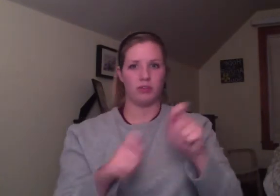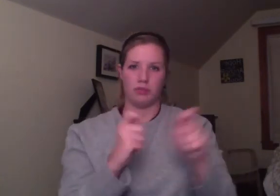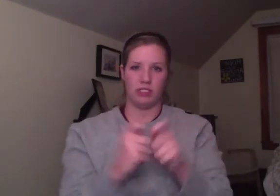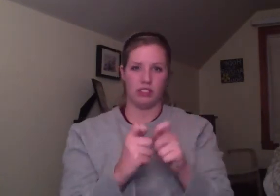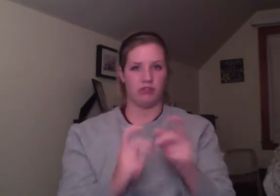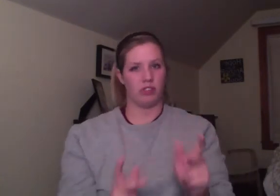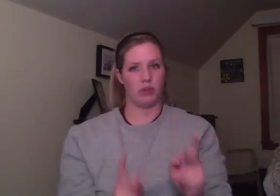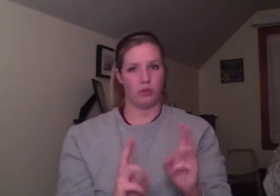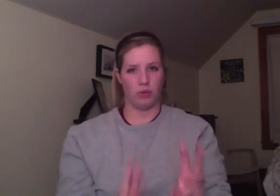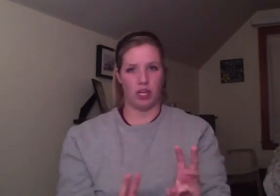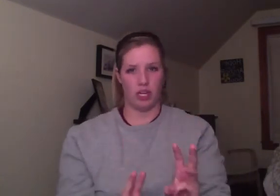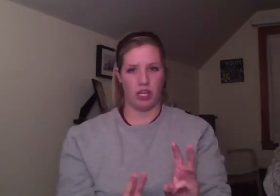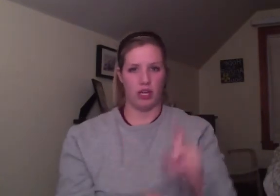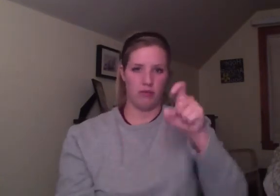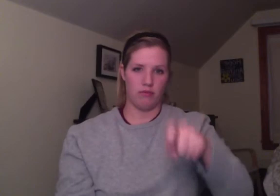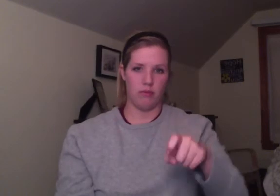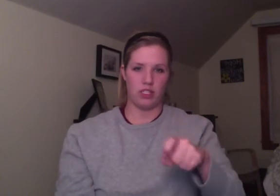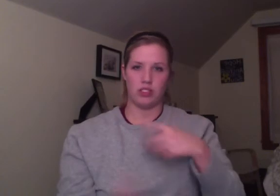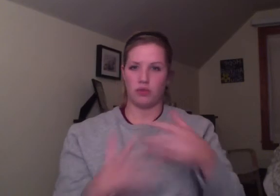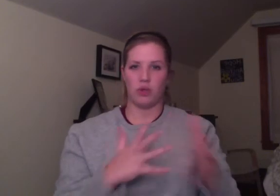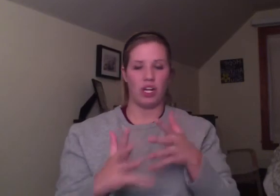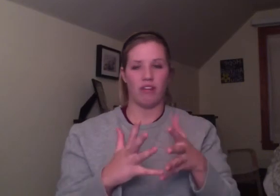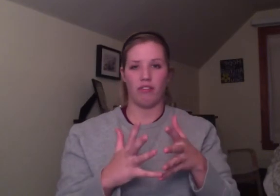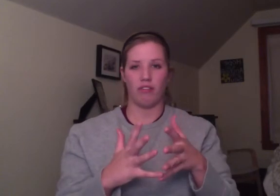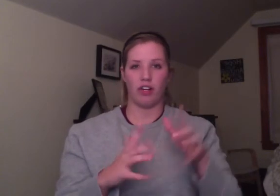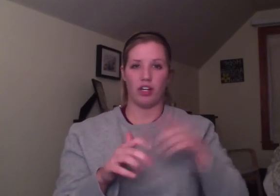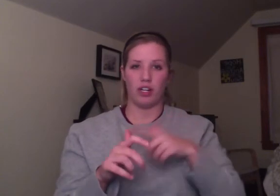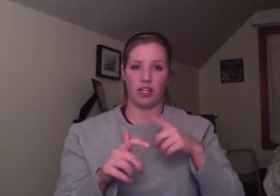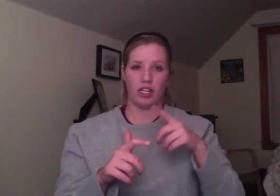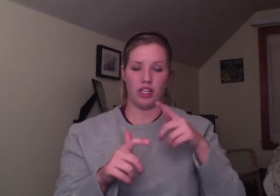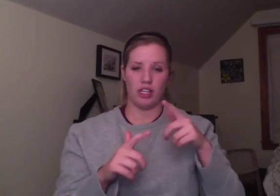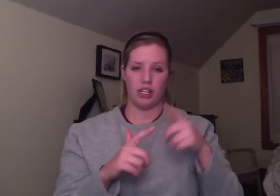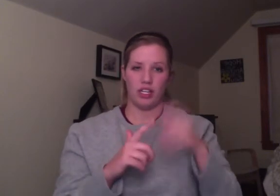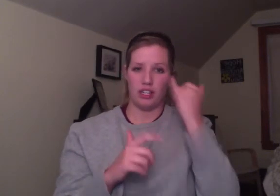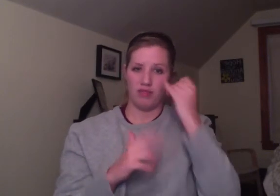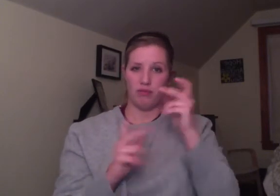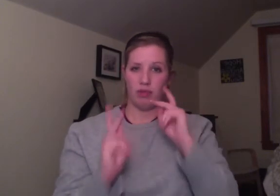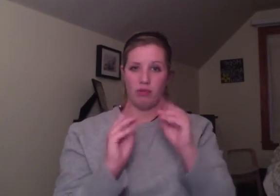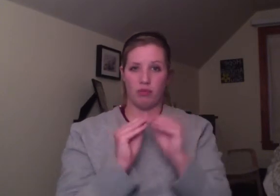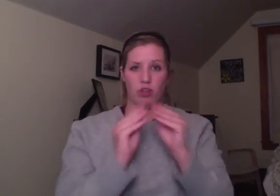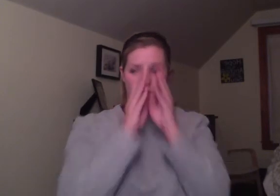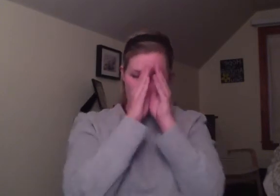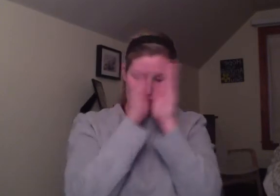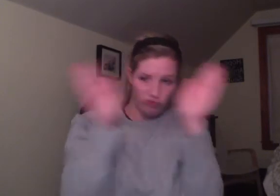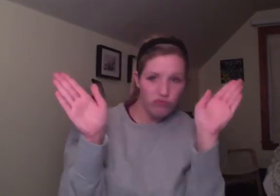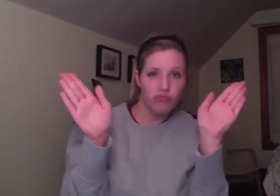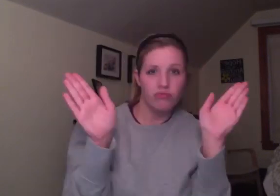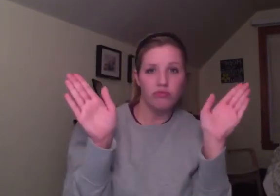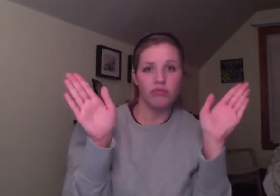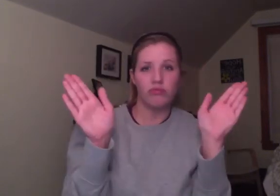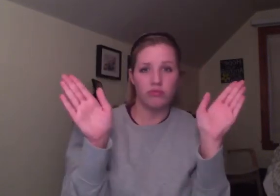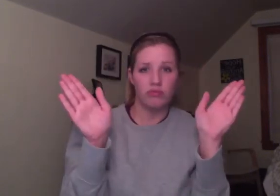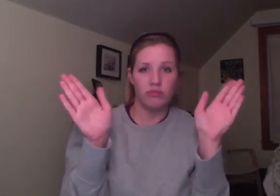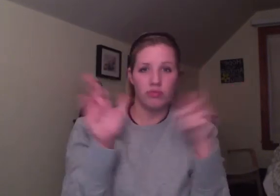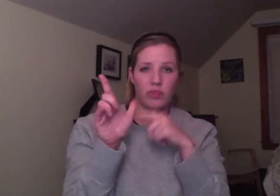and if people were just more generally open-minded, then, you know, accepting pieces of art like that would happen more